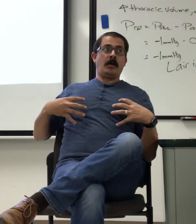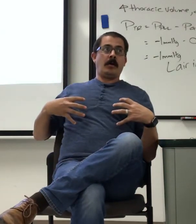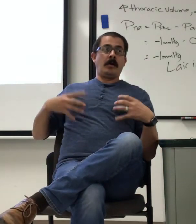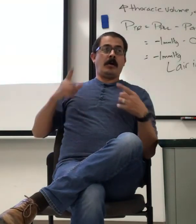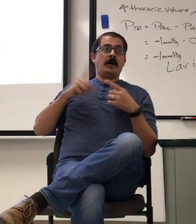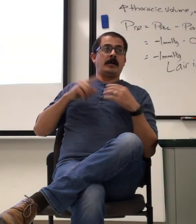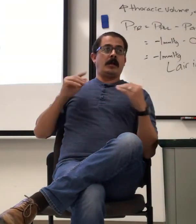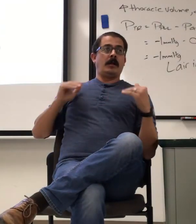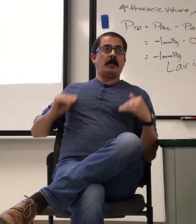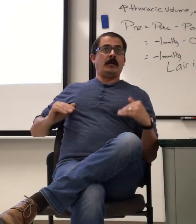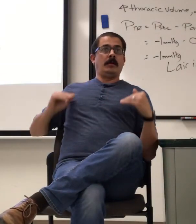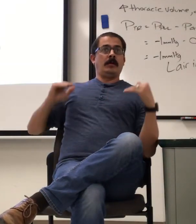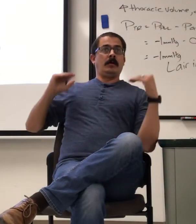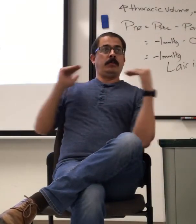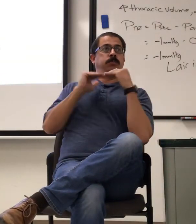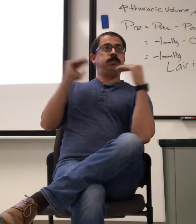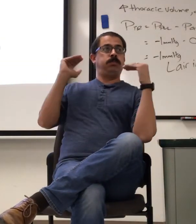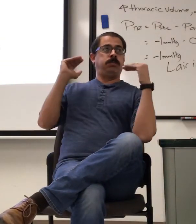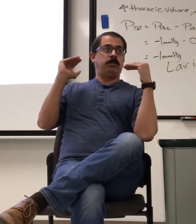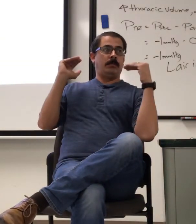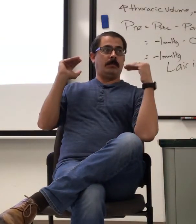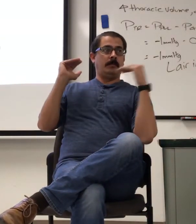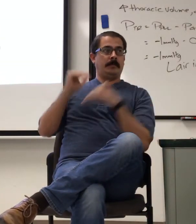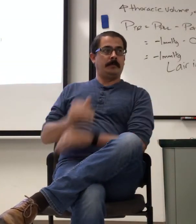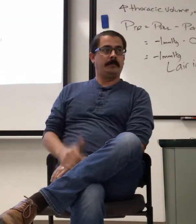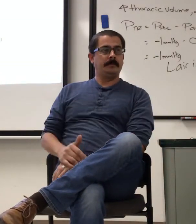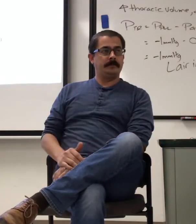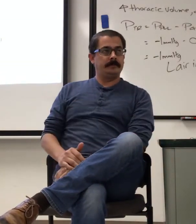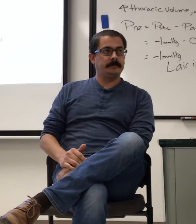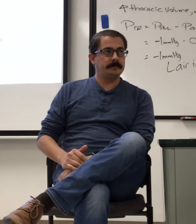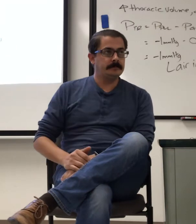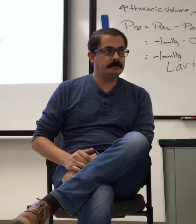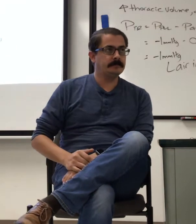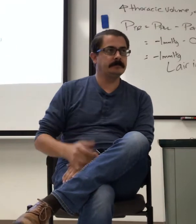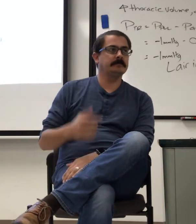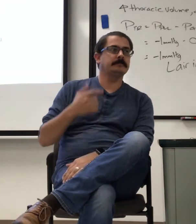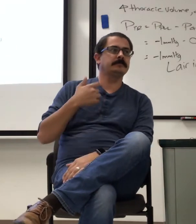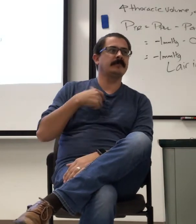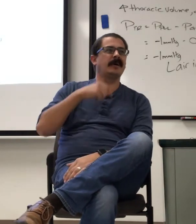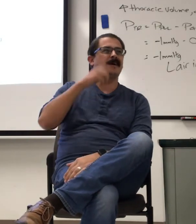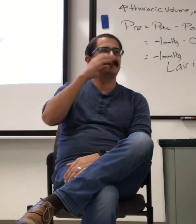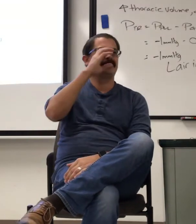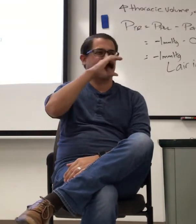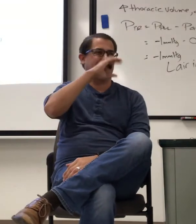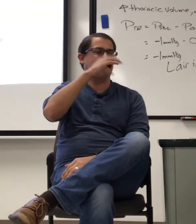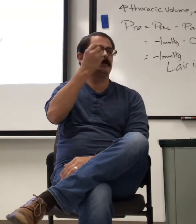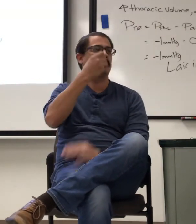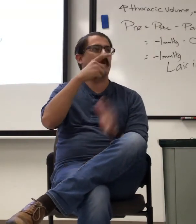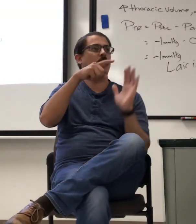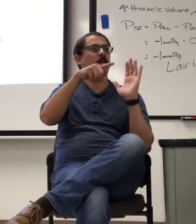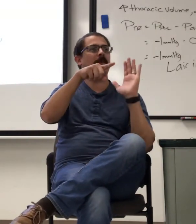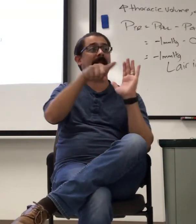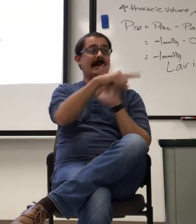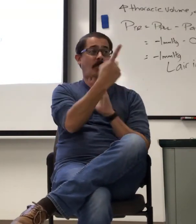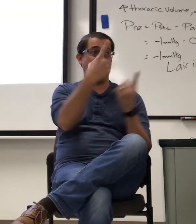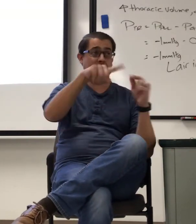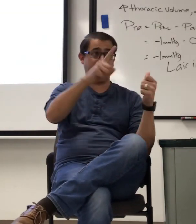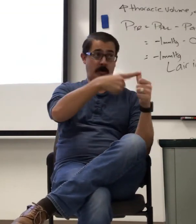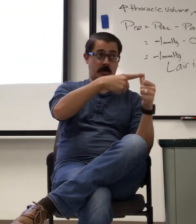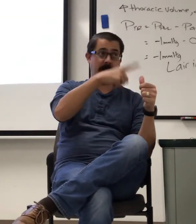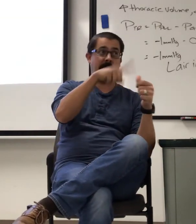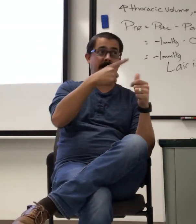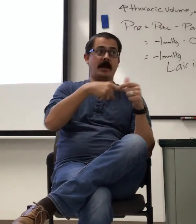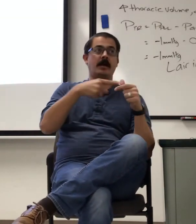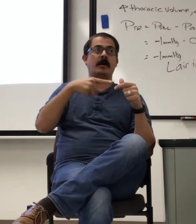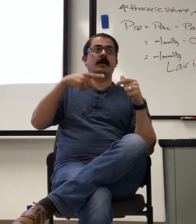until it equilibrates. So I animated so the -1 happens first, then you draw